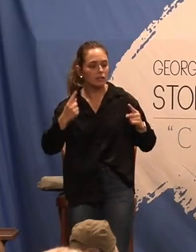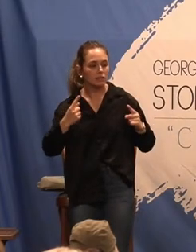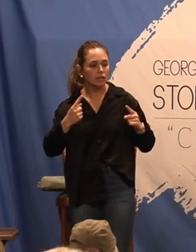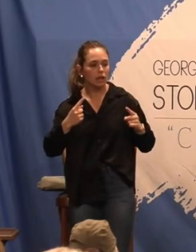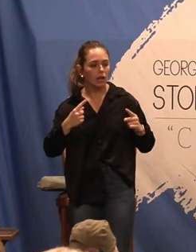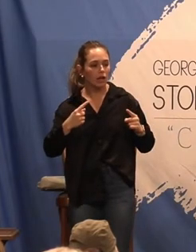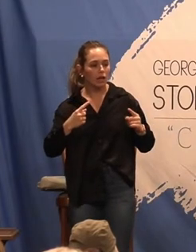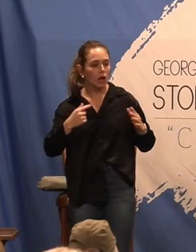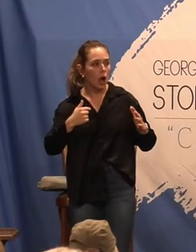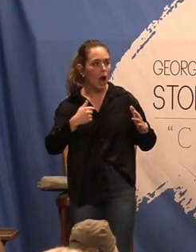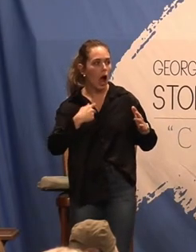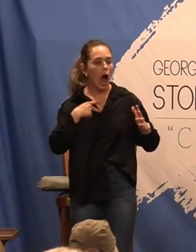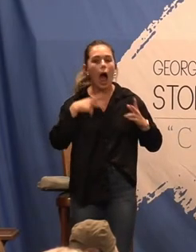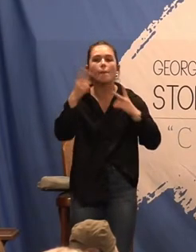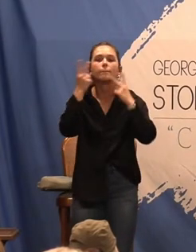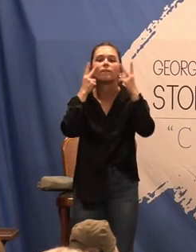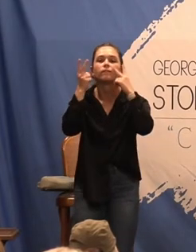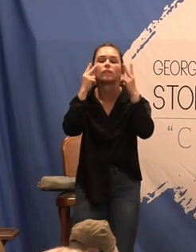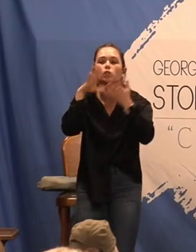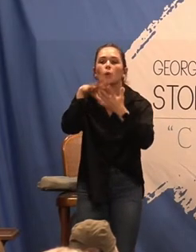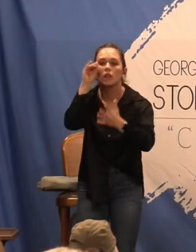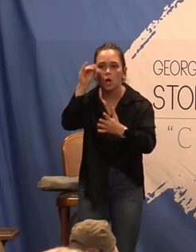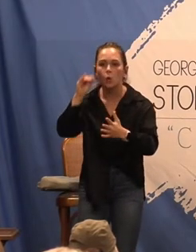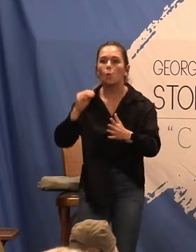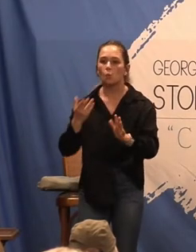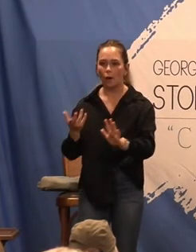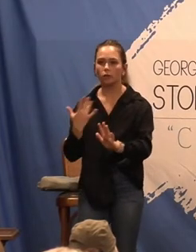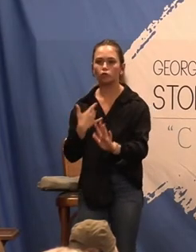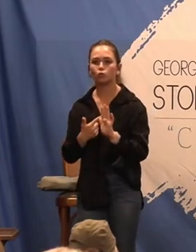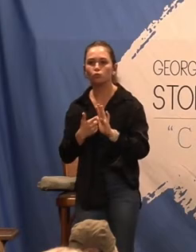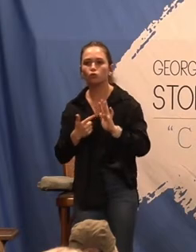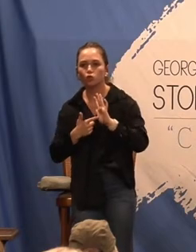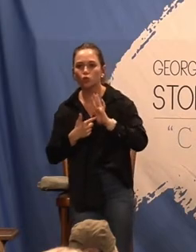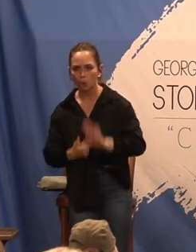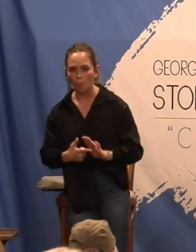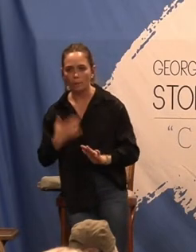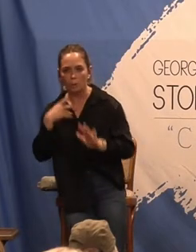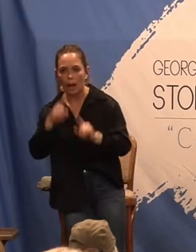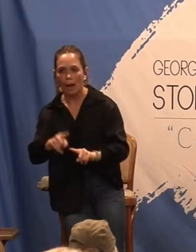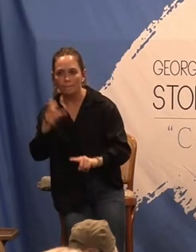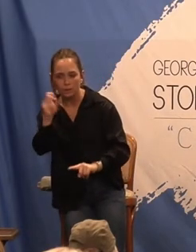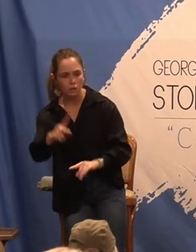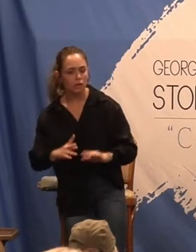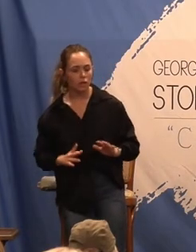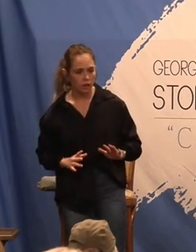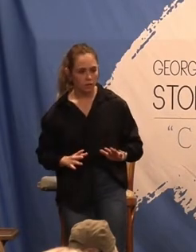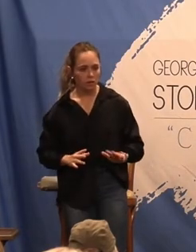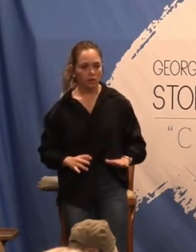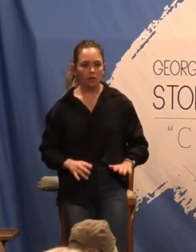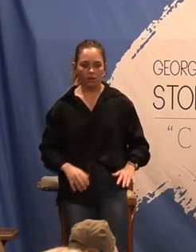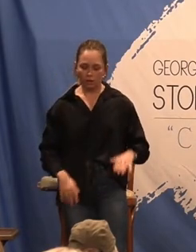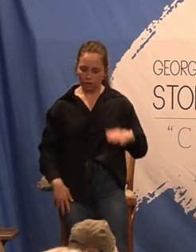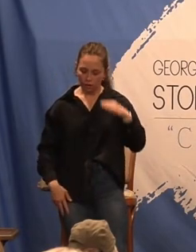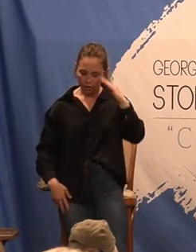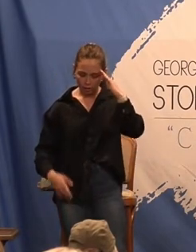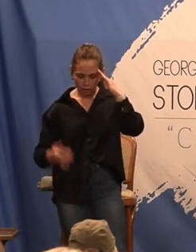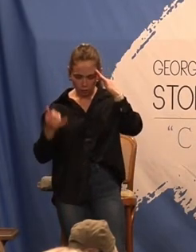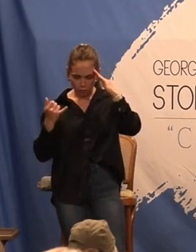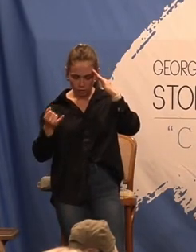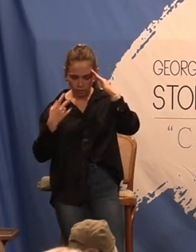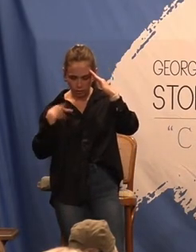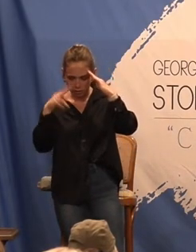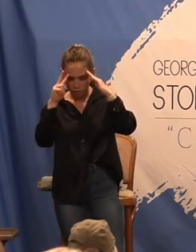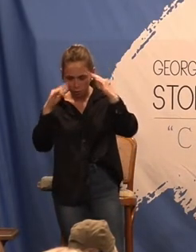I can't get it. I'm a visual learner. Why don't you show me what happened, okay? Snake said, this is the